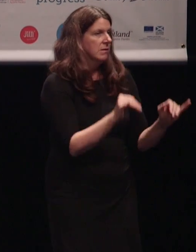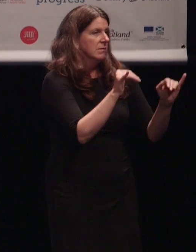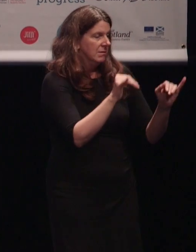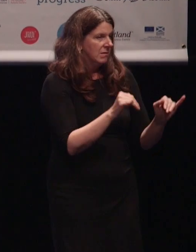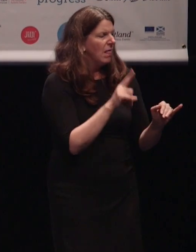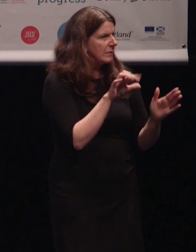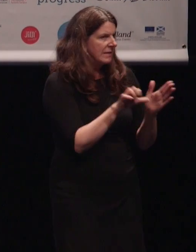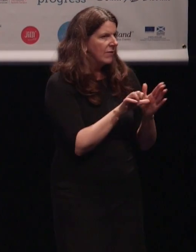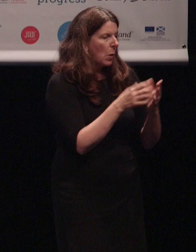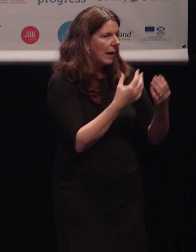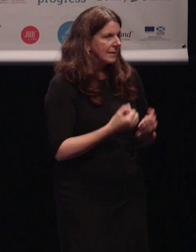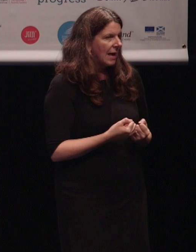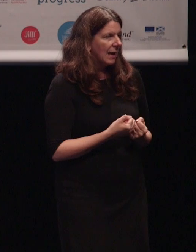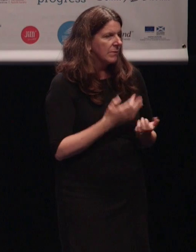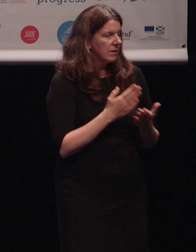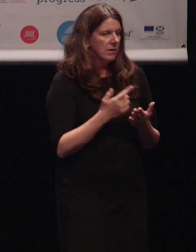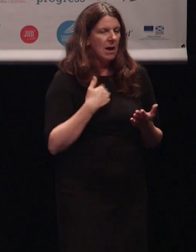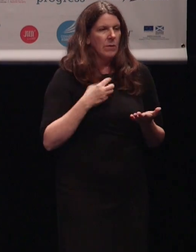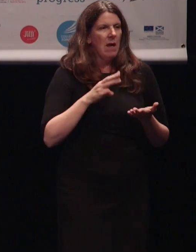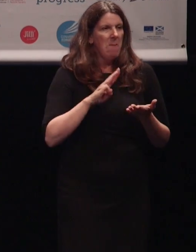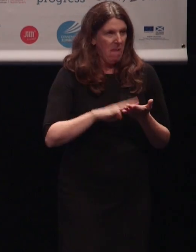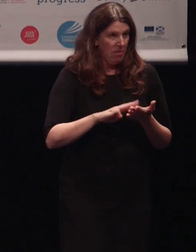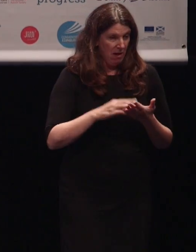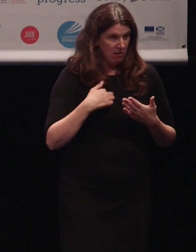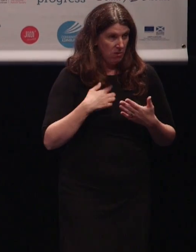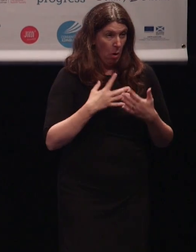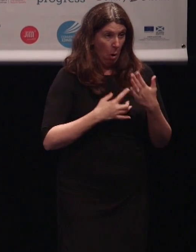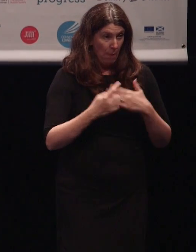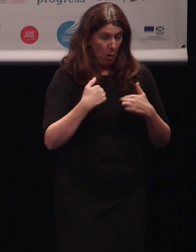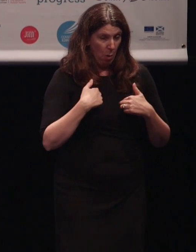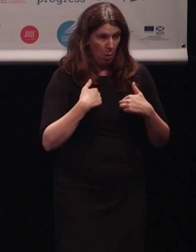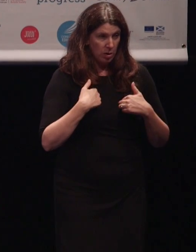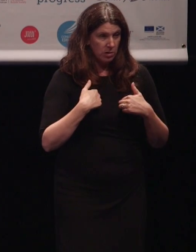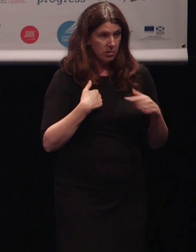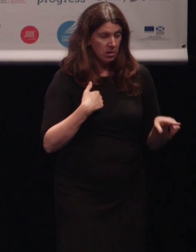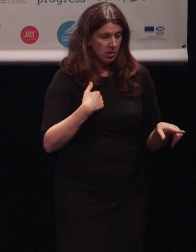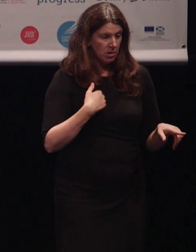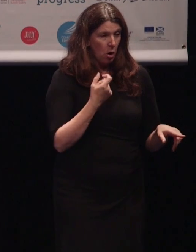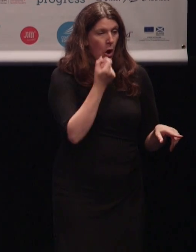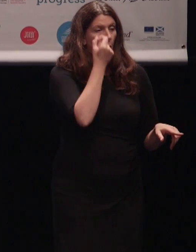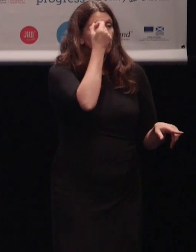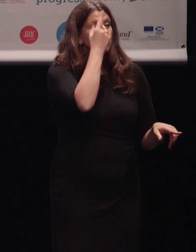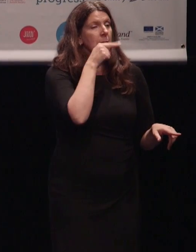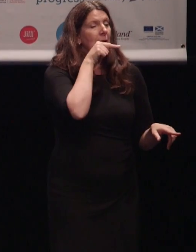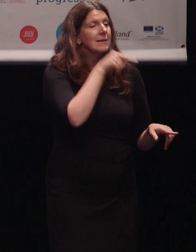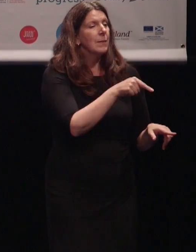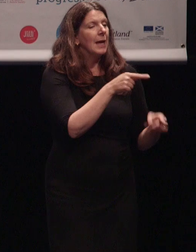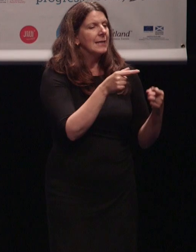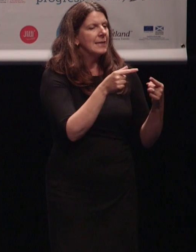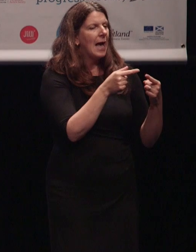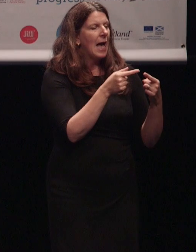as a mother, I finally, by myself, found out that this was a disorder called